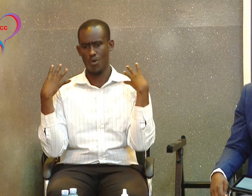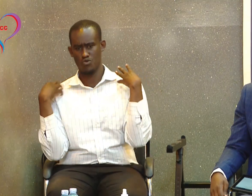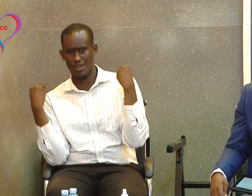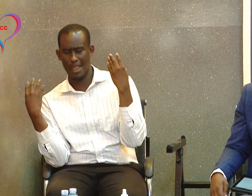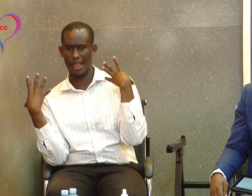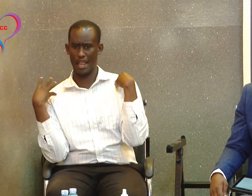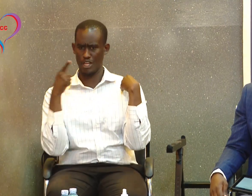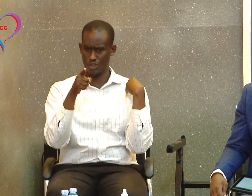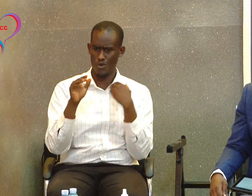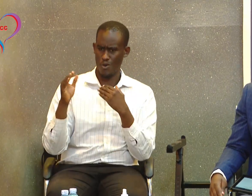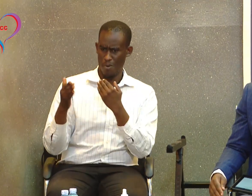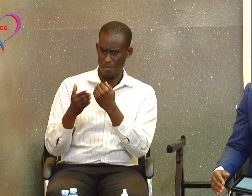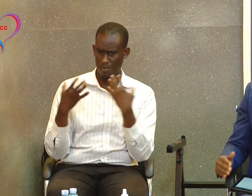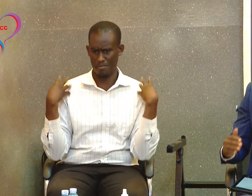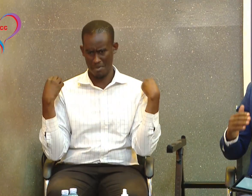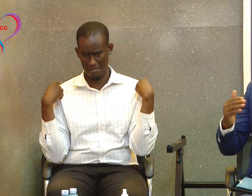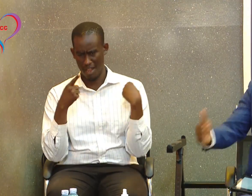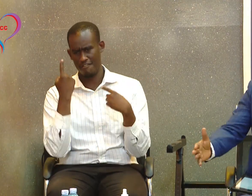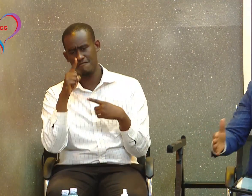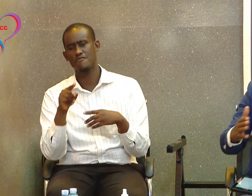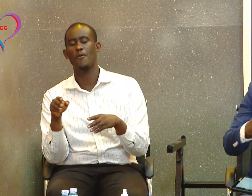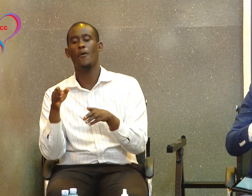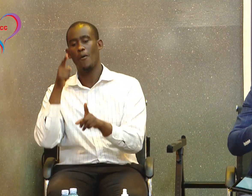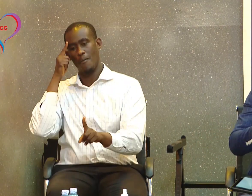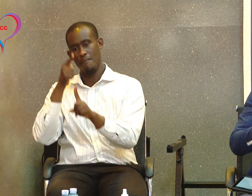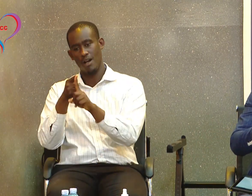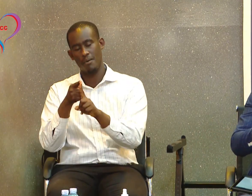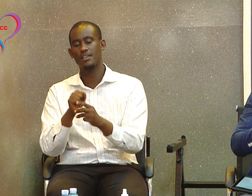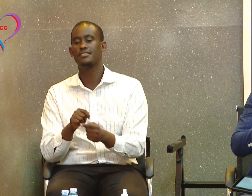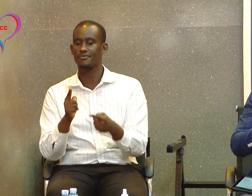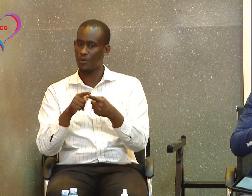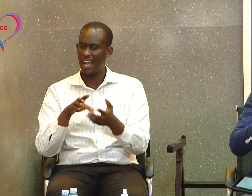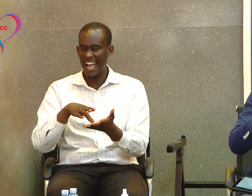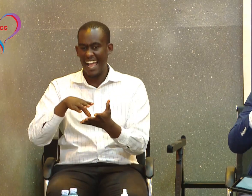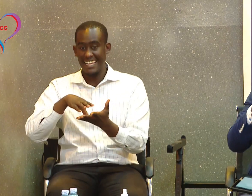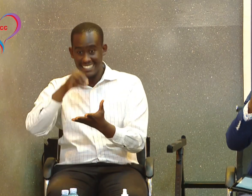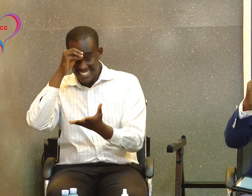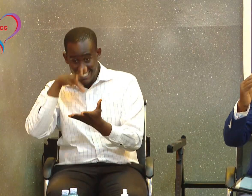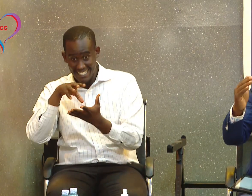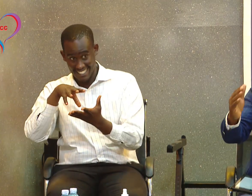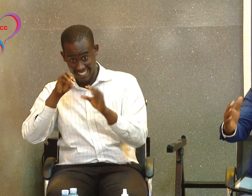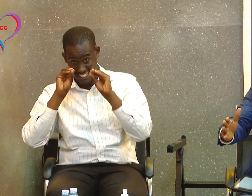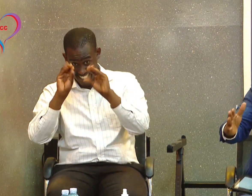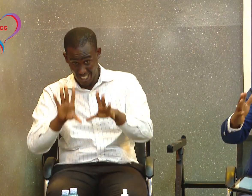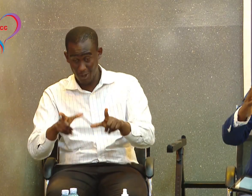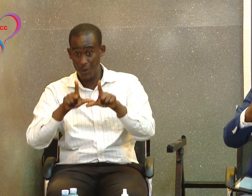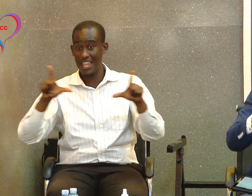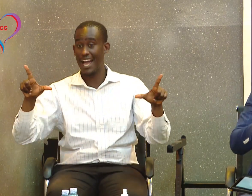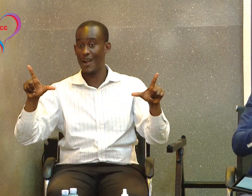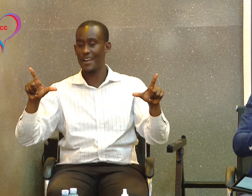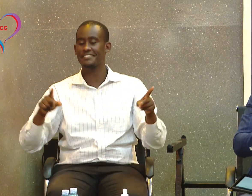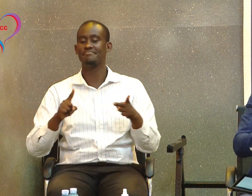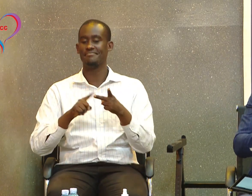They are teaching you the language. They are teaching you the way to